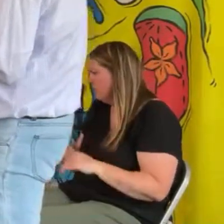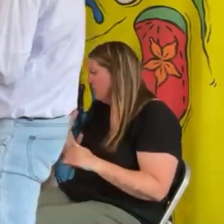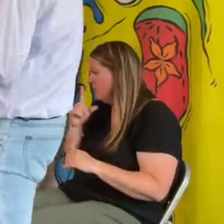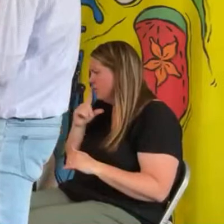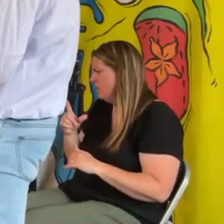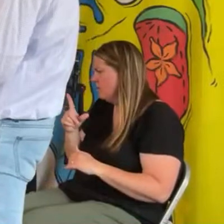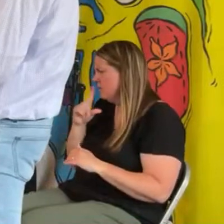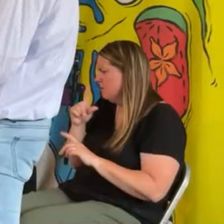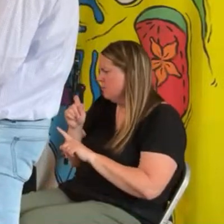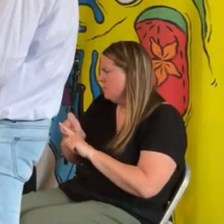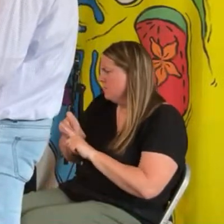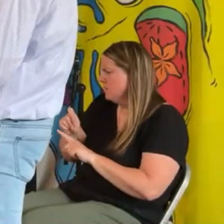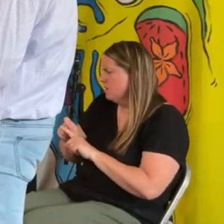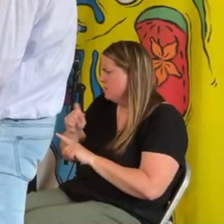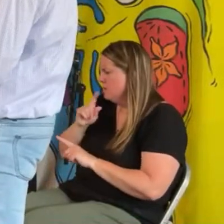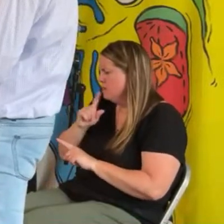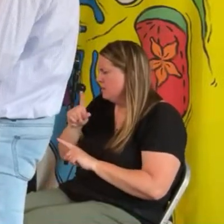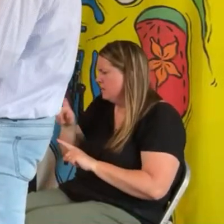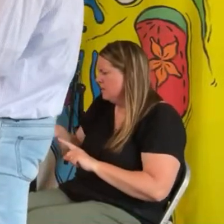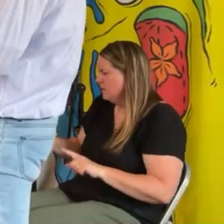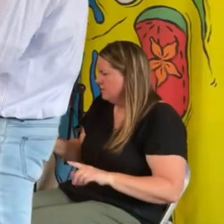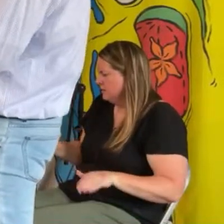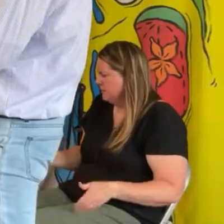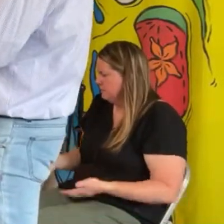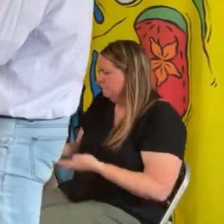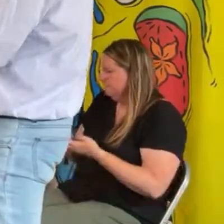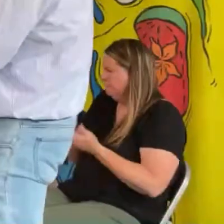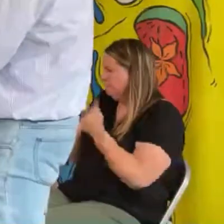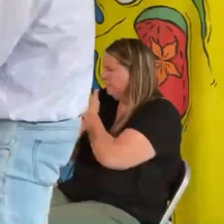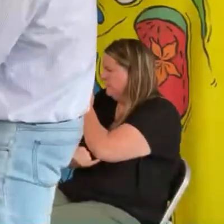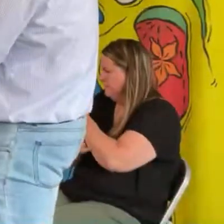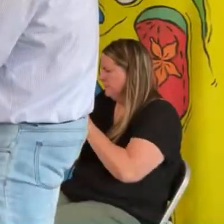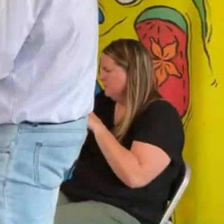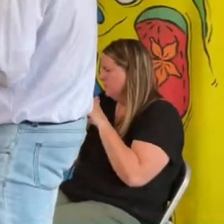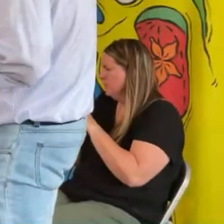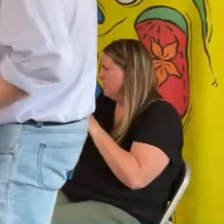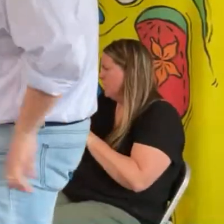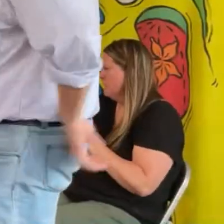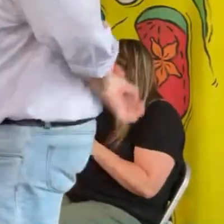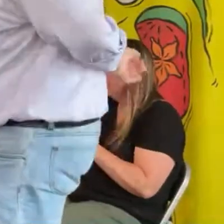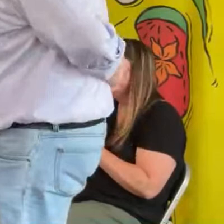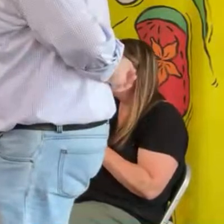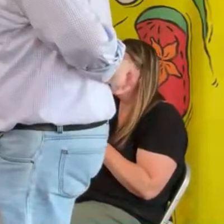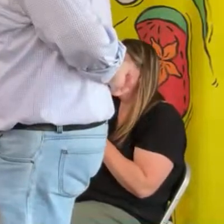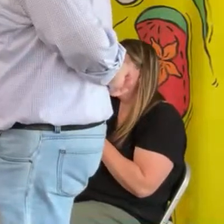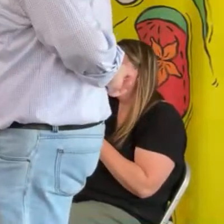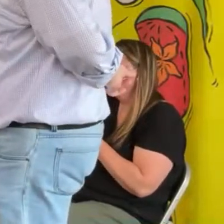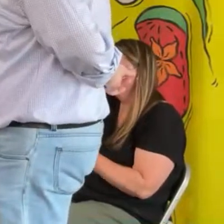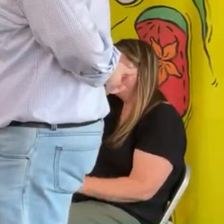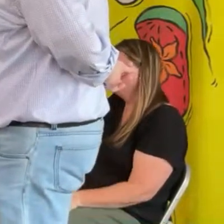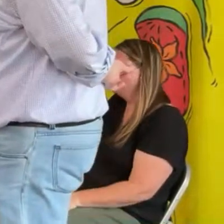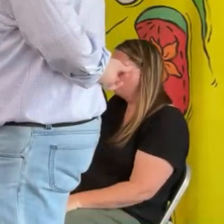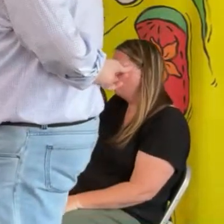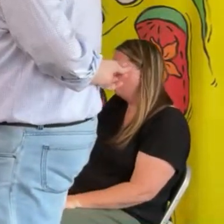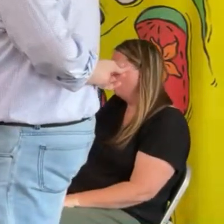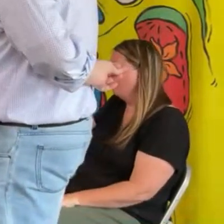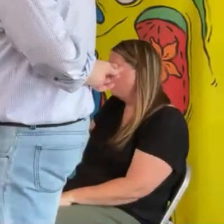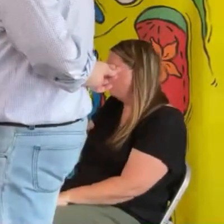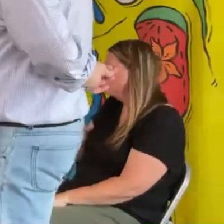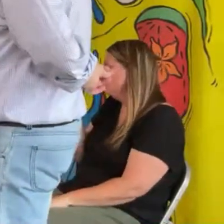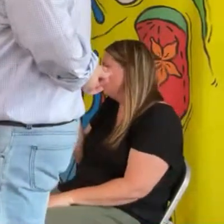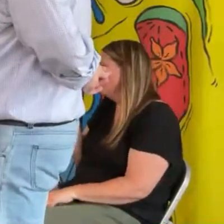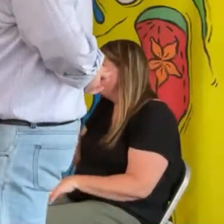the country runs. Next page. Alphonse in